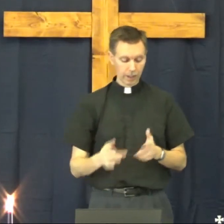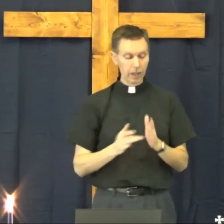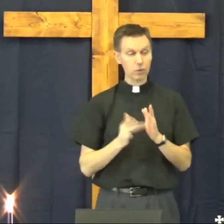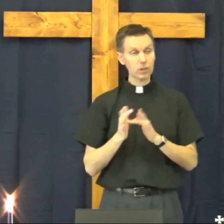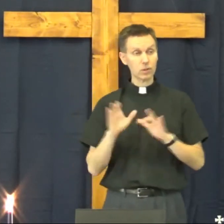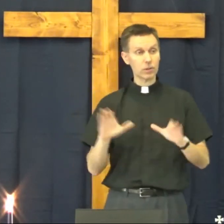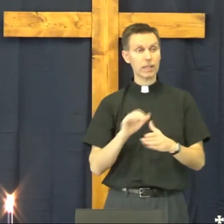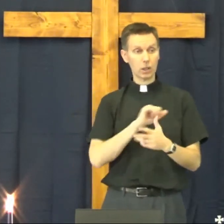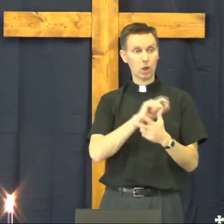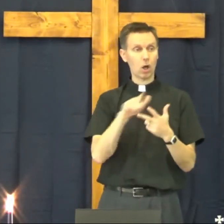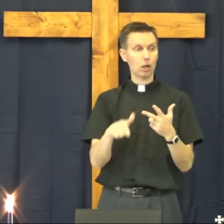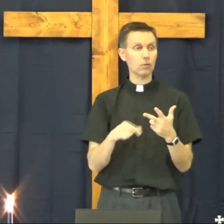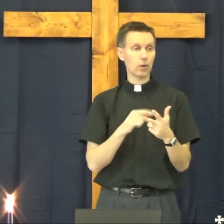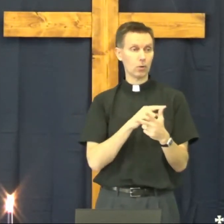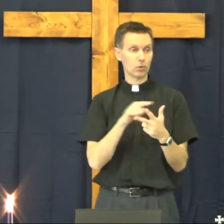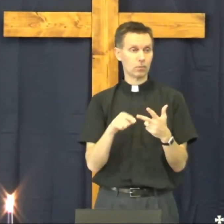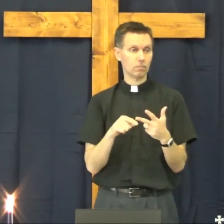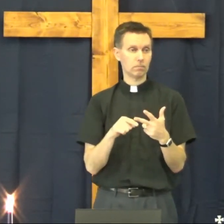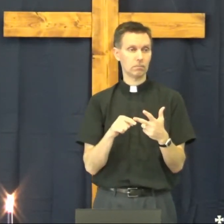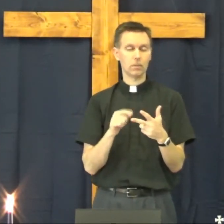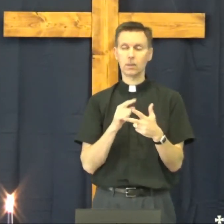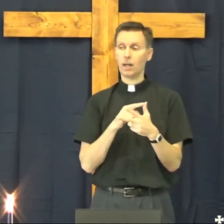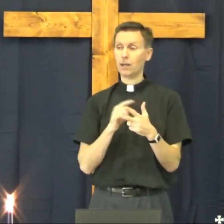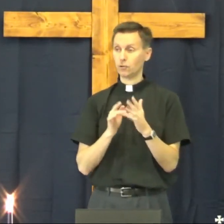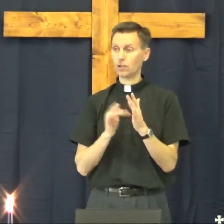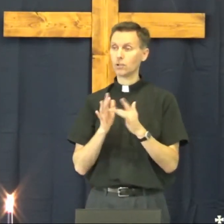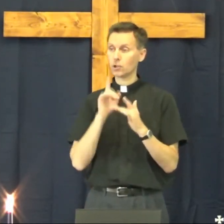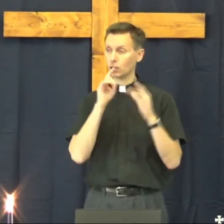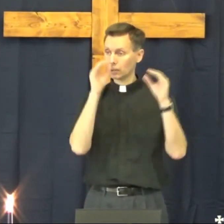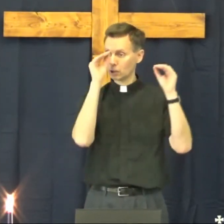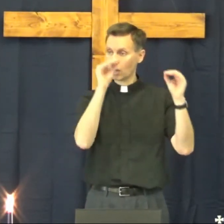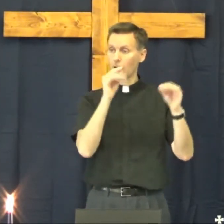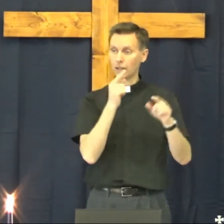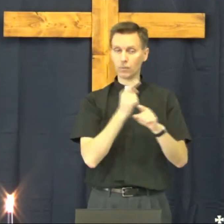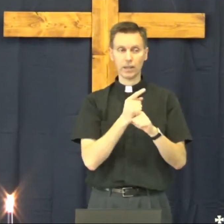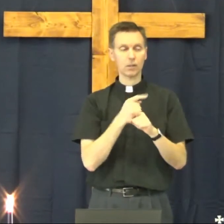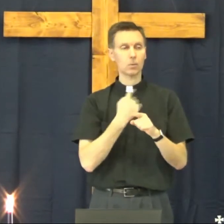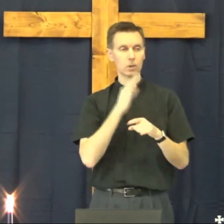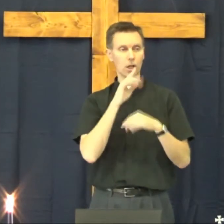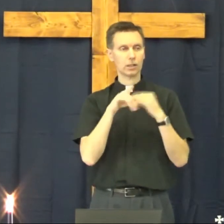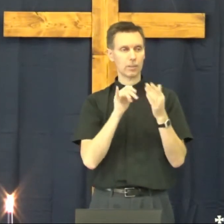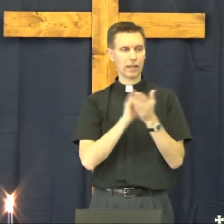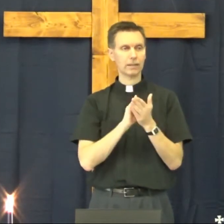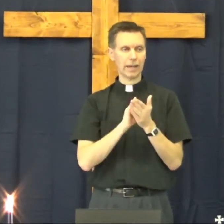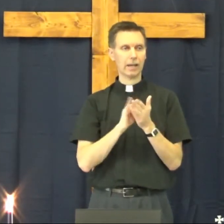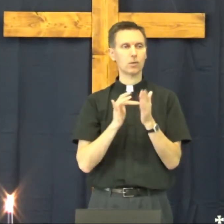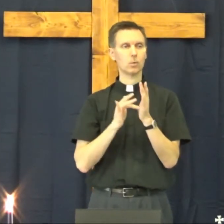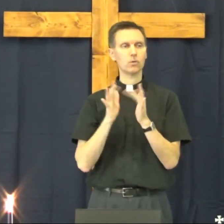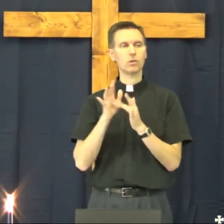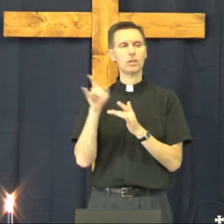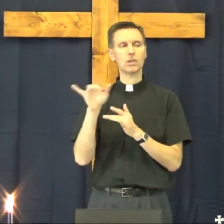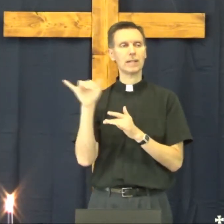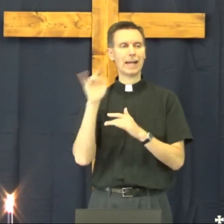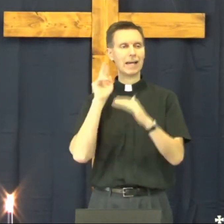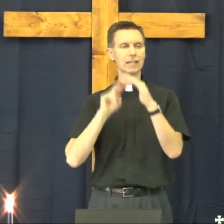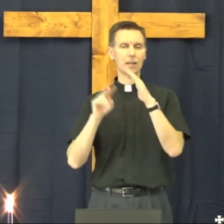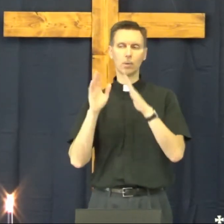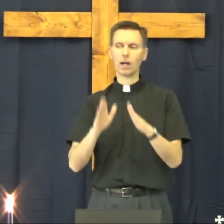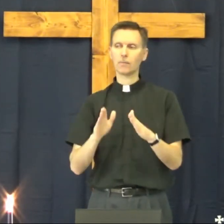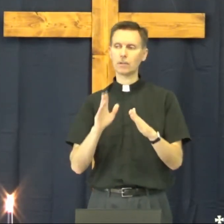And Jesus did all of those. Jesus certainly taught, right? We talked about that with Jesus as a prophet.